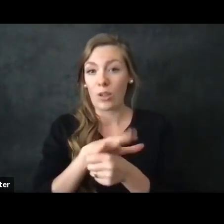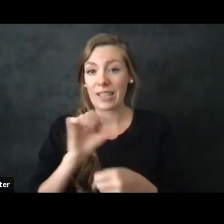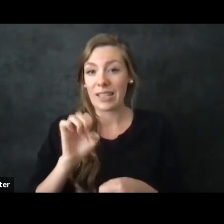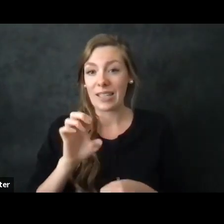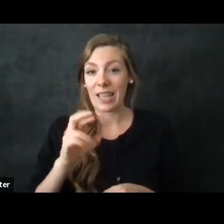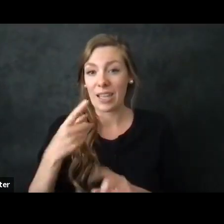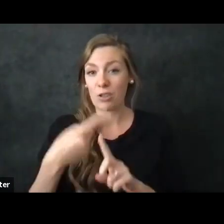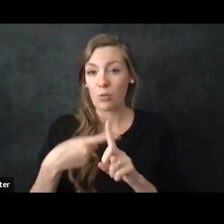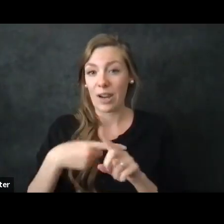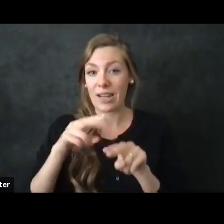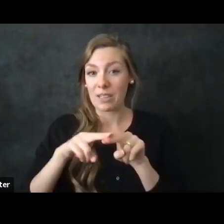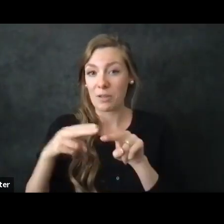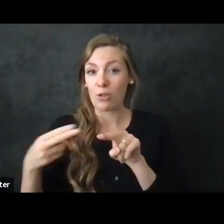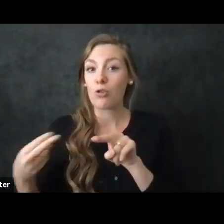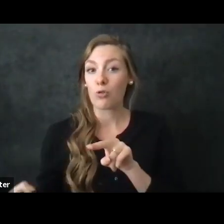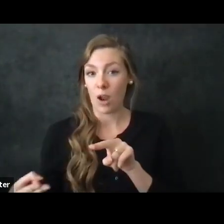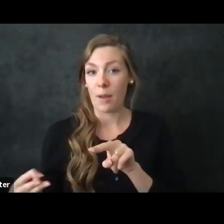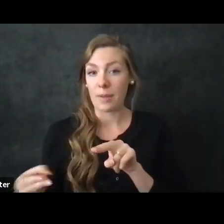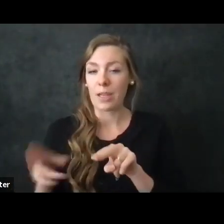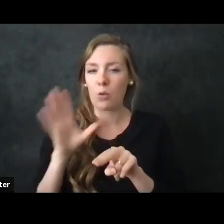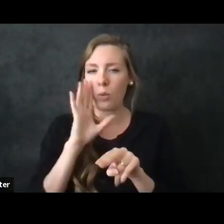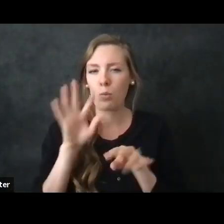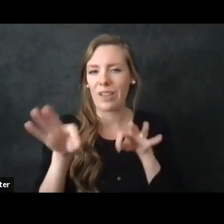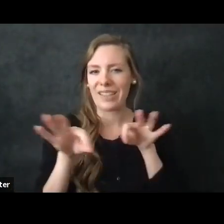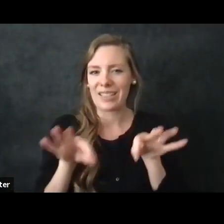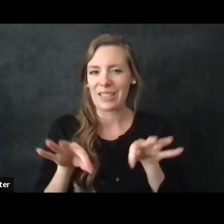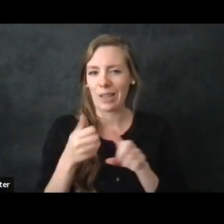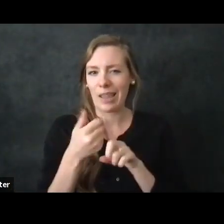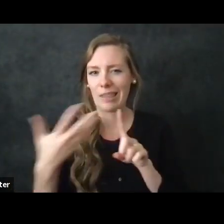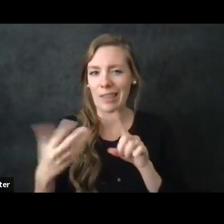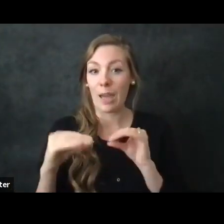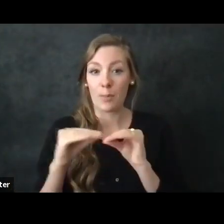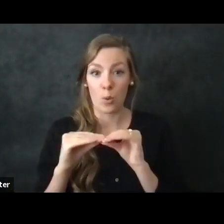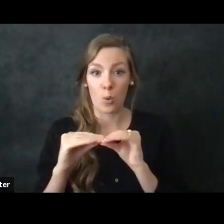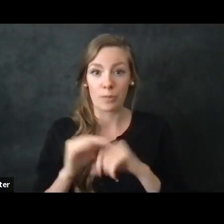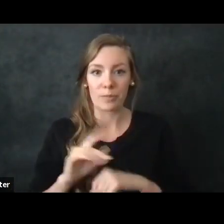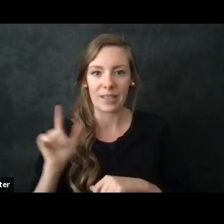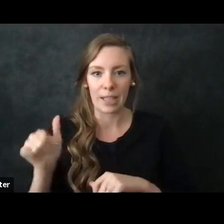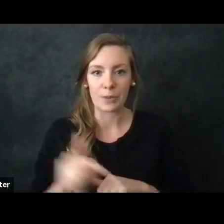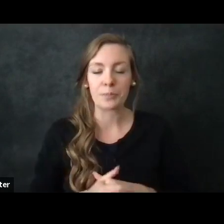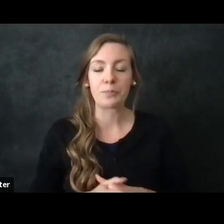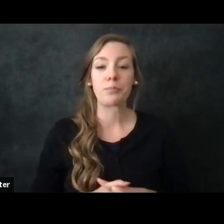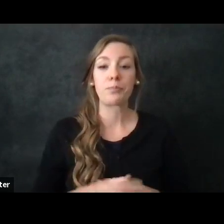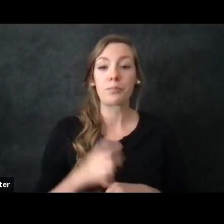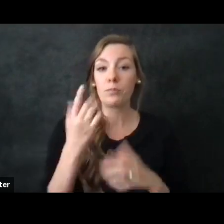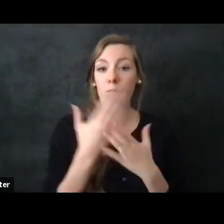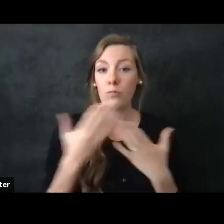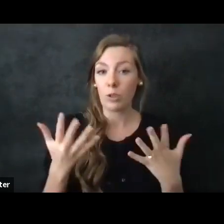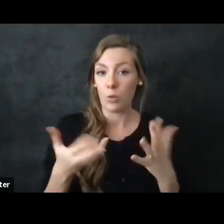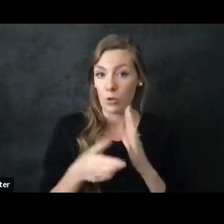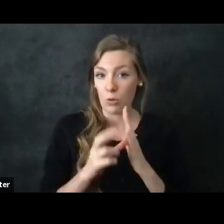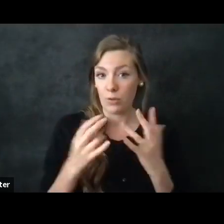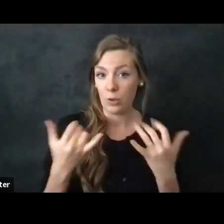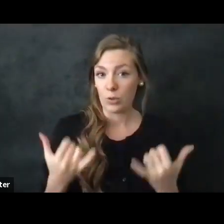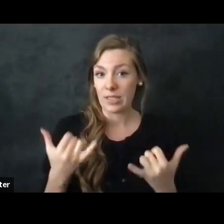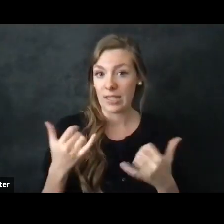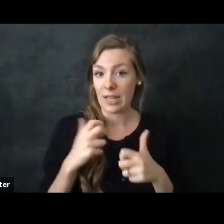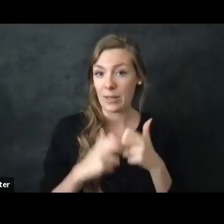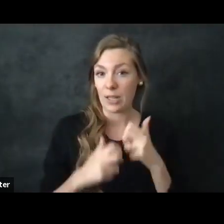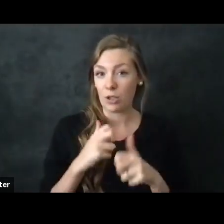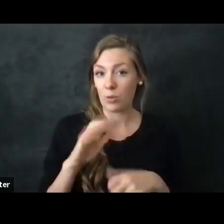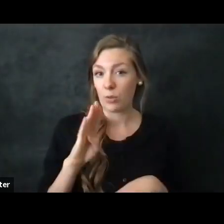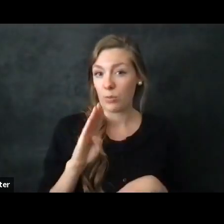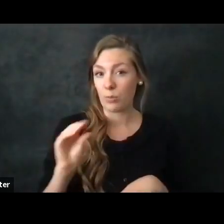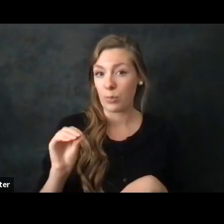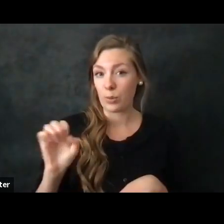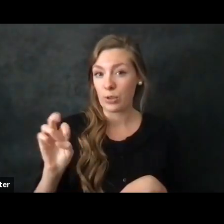County has been dropping as well, and we'll be getting into details about that in just a few minutes. One of the things that we wanted to go over today is the issue of booster shots.